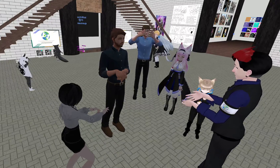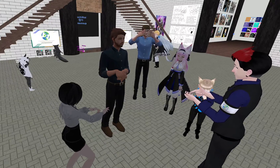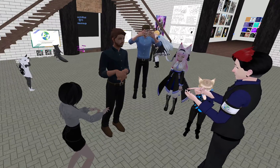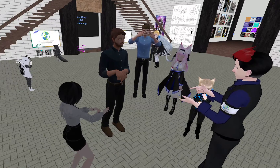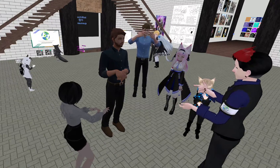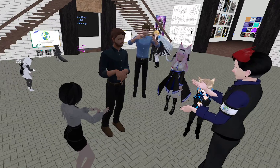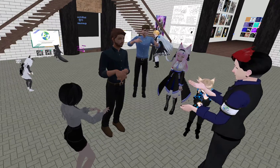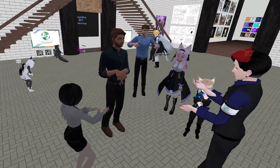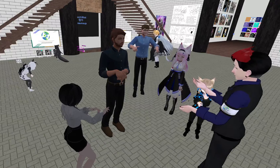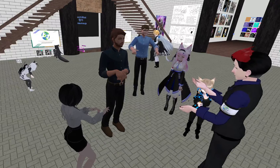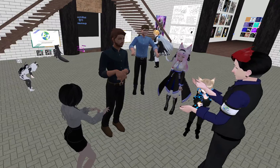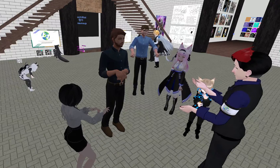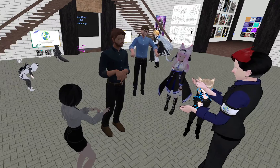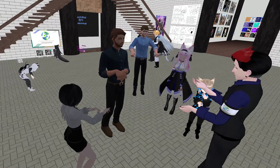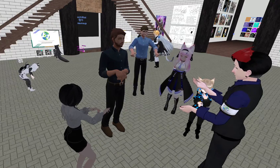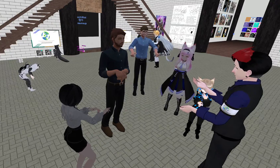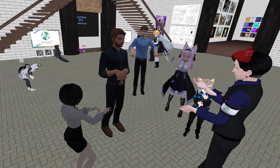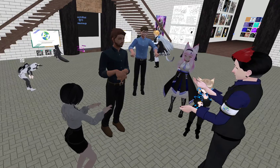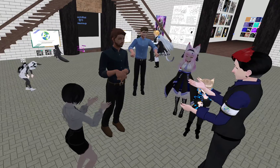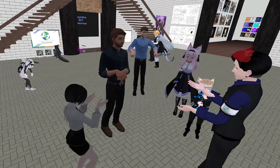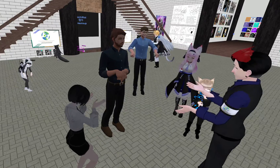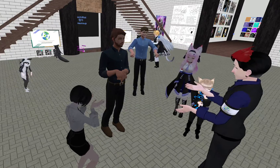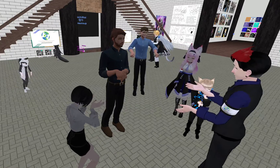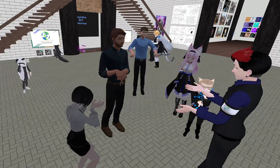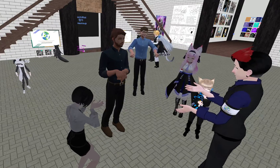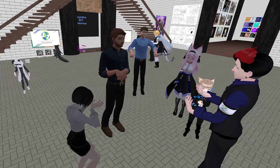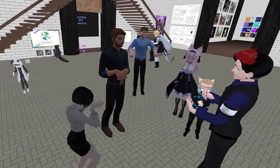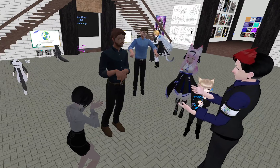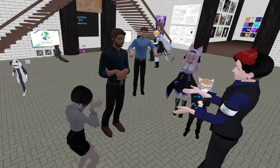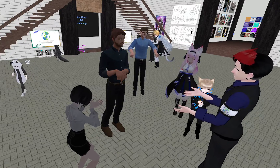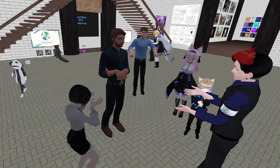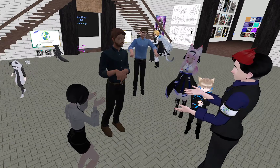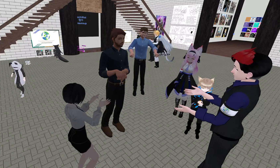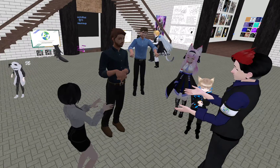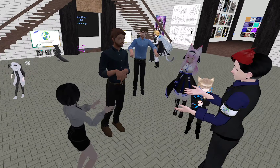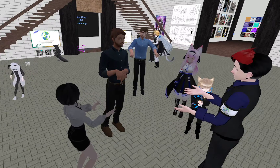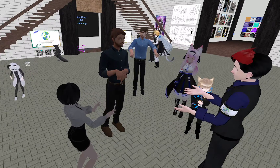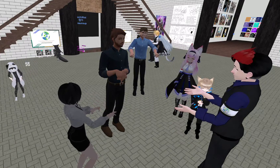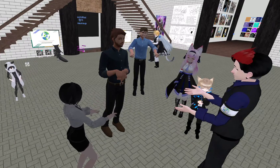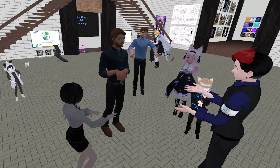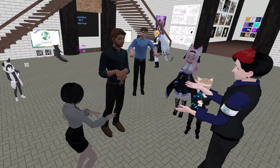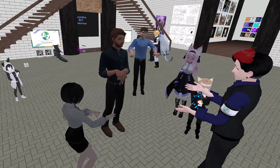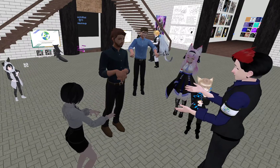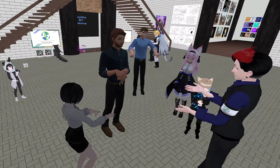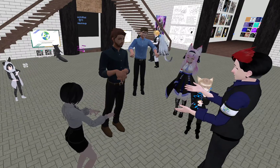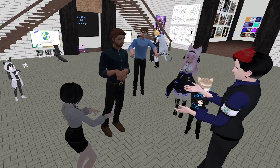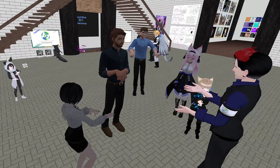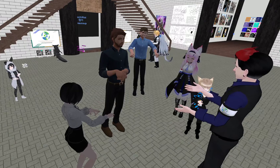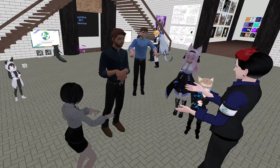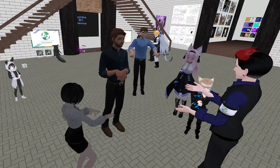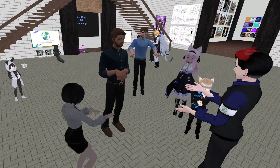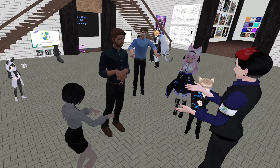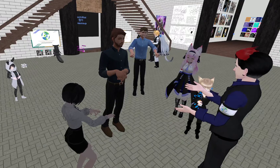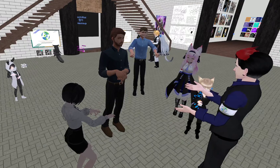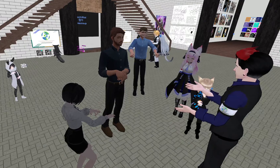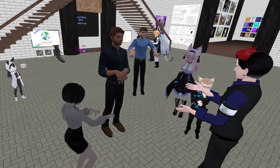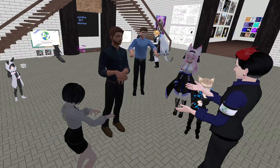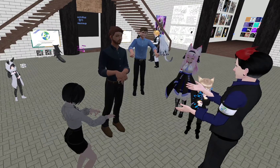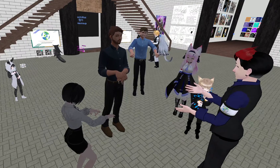pull up his phone. I'm like, how are you going to tell him what movie you want? We were going to go see one of the Hunger Games movie. I think it was Mockingjay